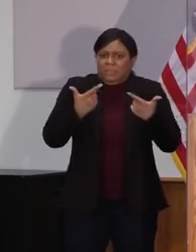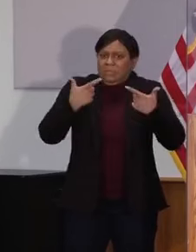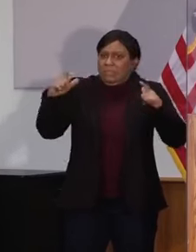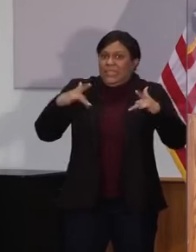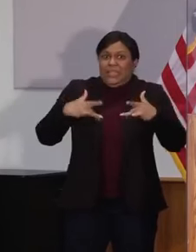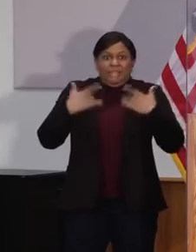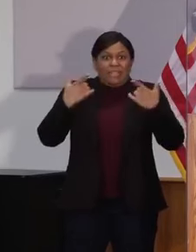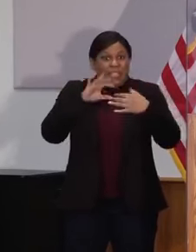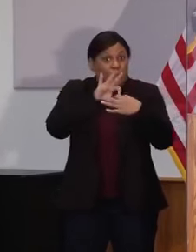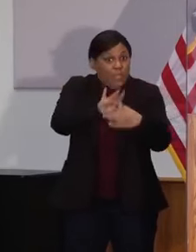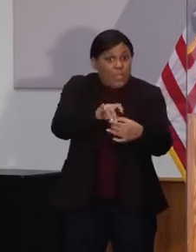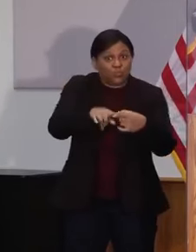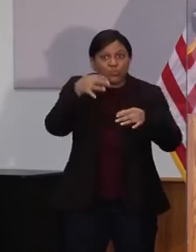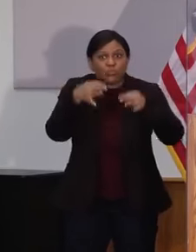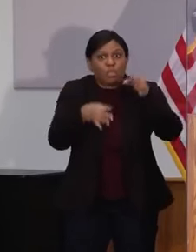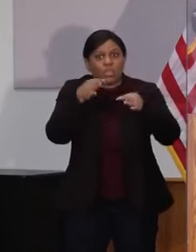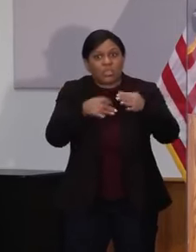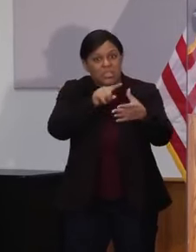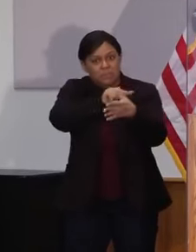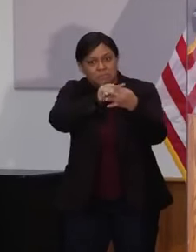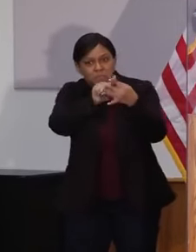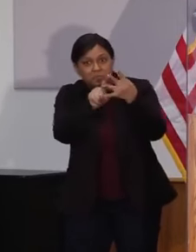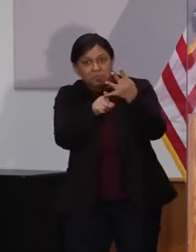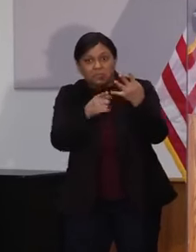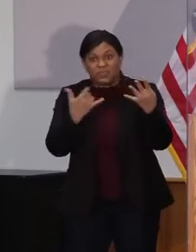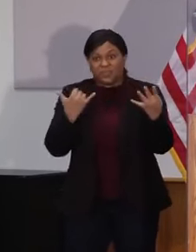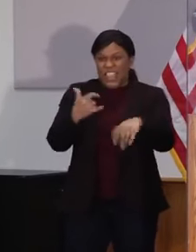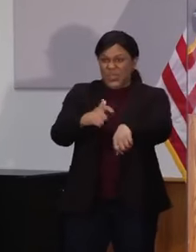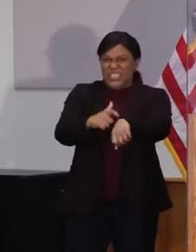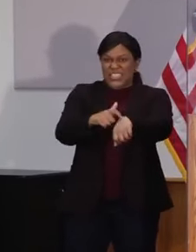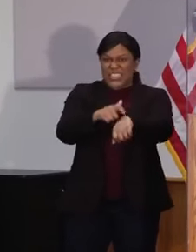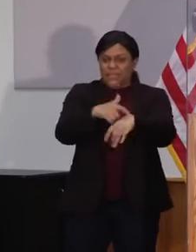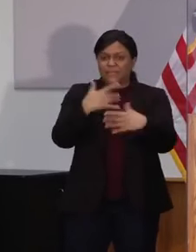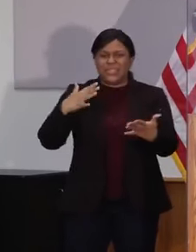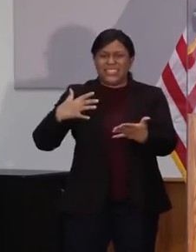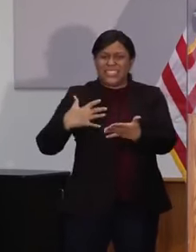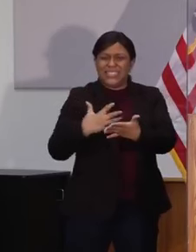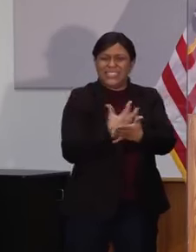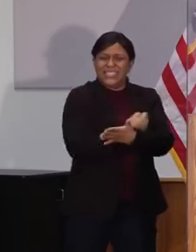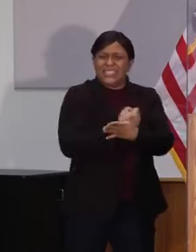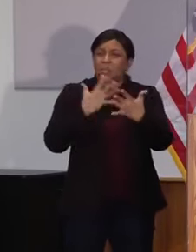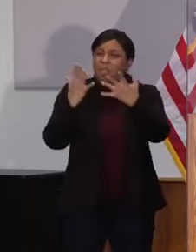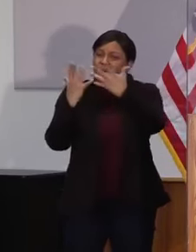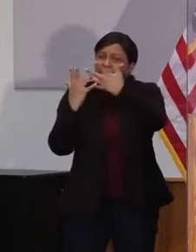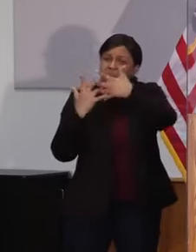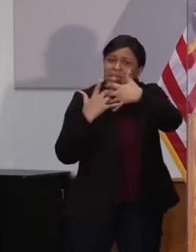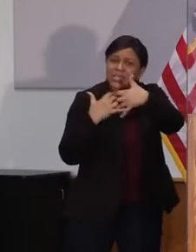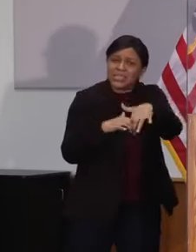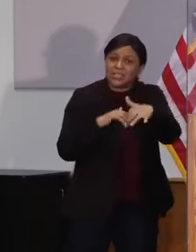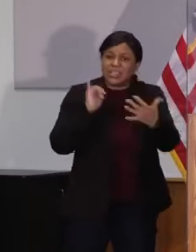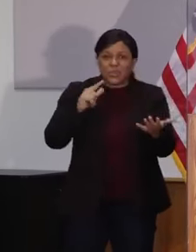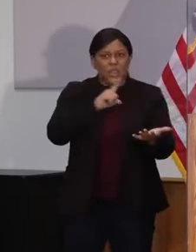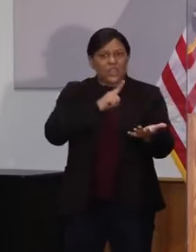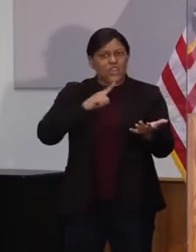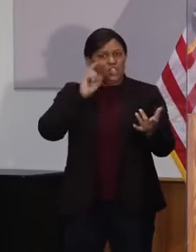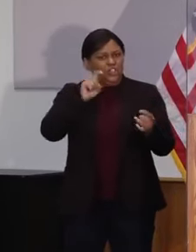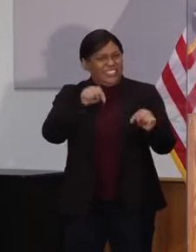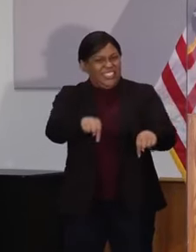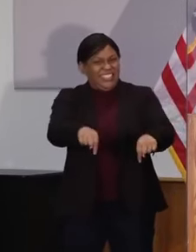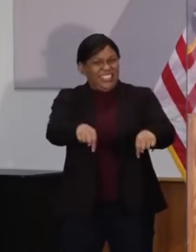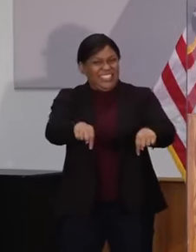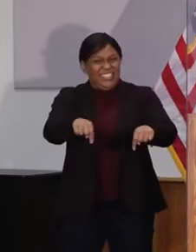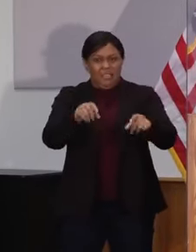trials, and this is our chance to do it. And those little details and those things they need to work out, that's what the legislature should do. So this is a golden opportunity.